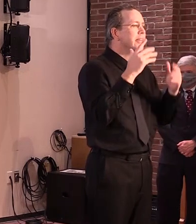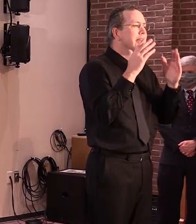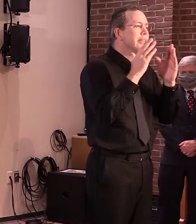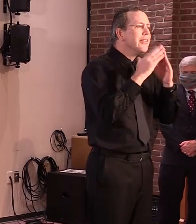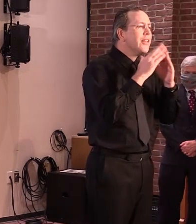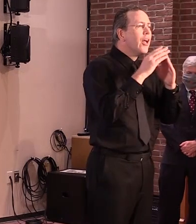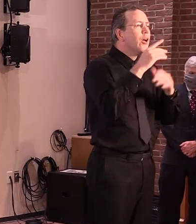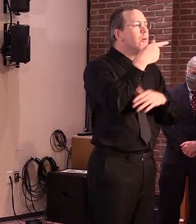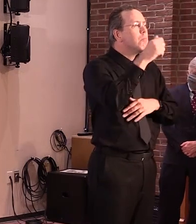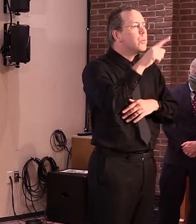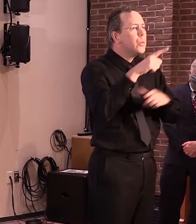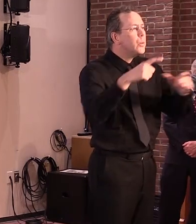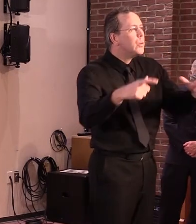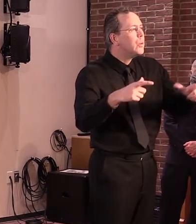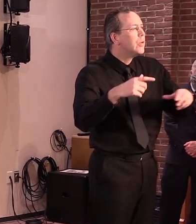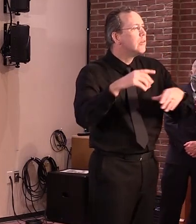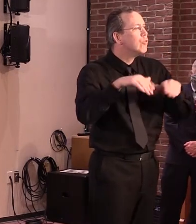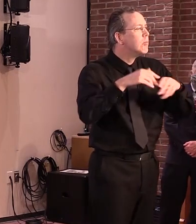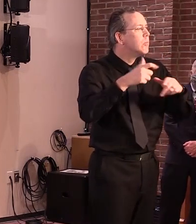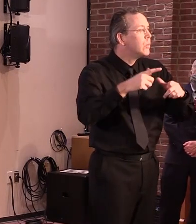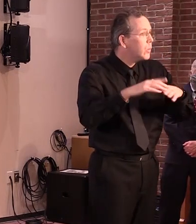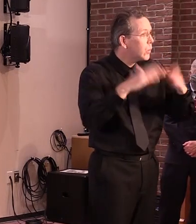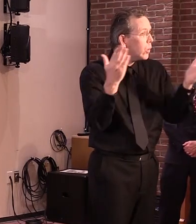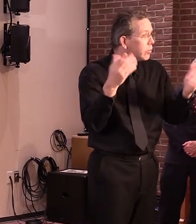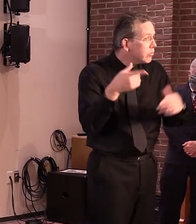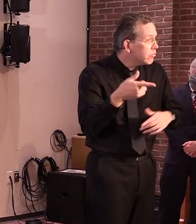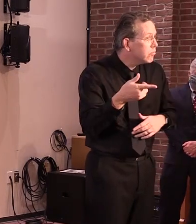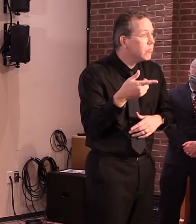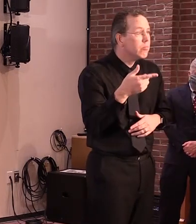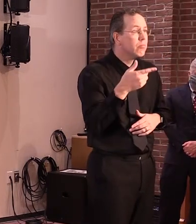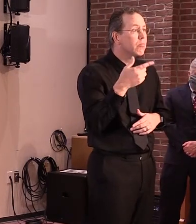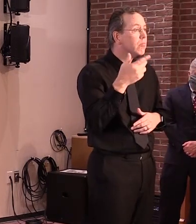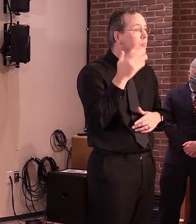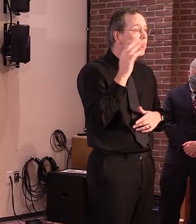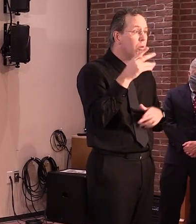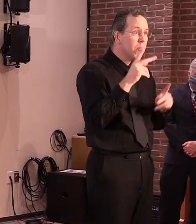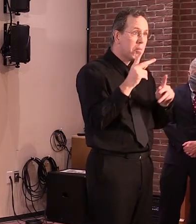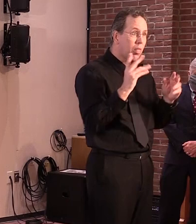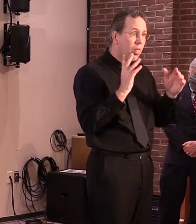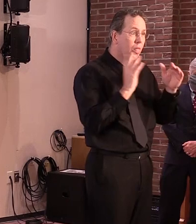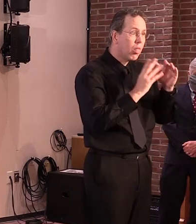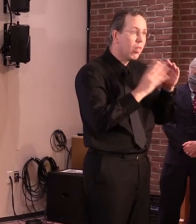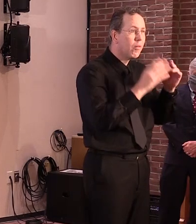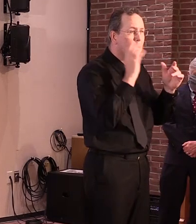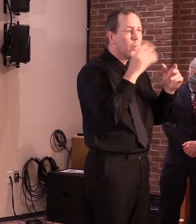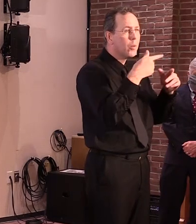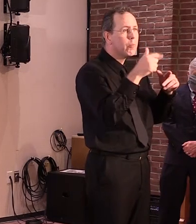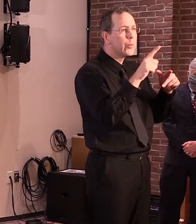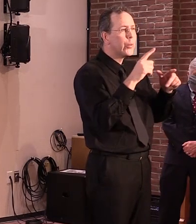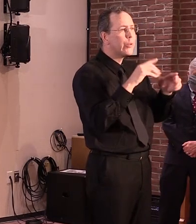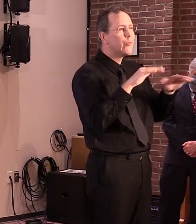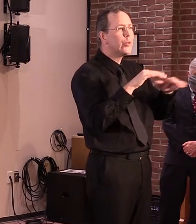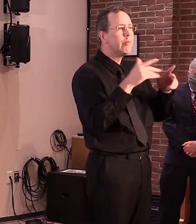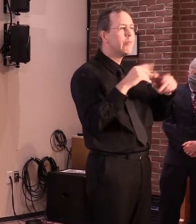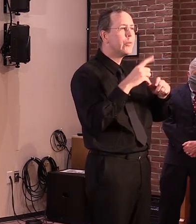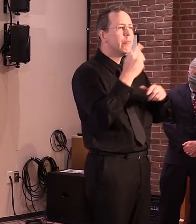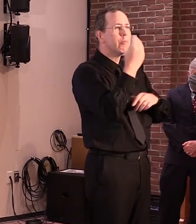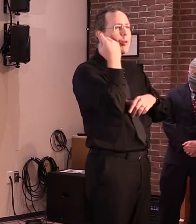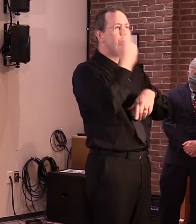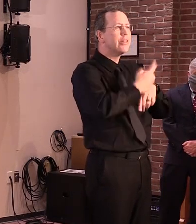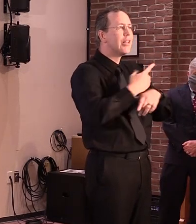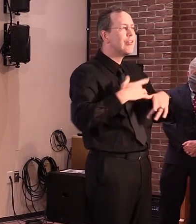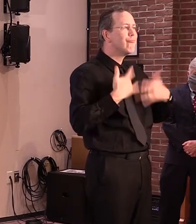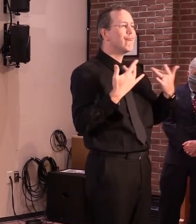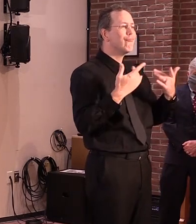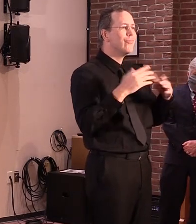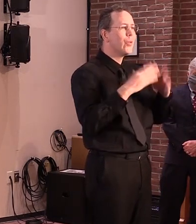at condominium complexes, neighborhood associations throughout the state, and even at private homes, which often host neighborhood